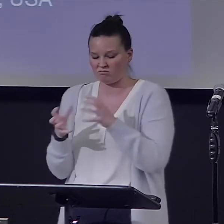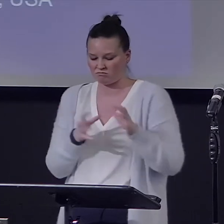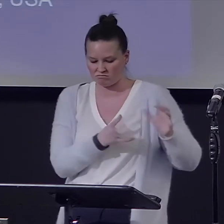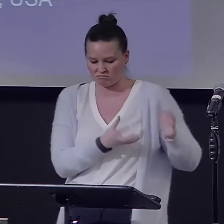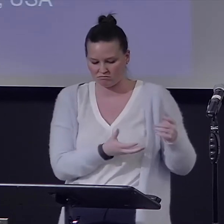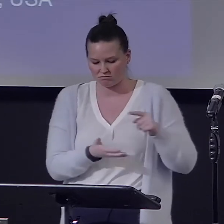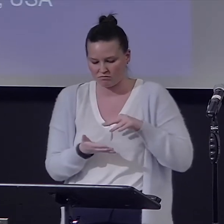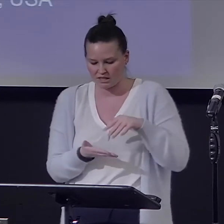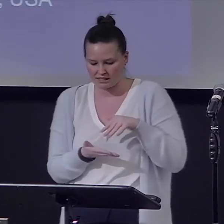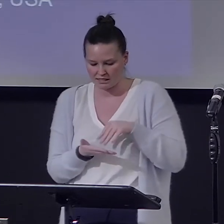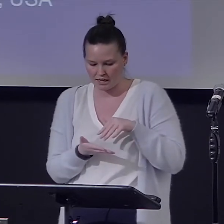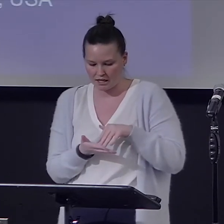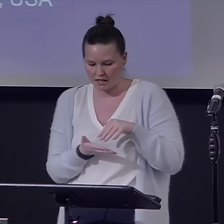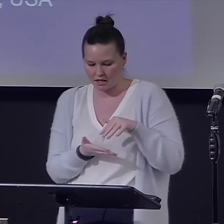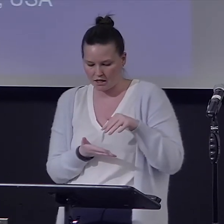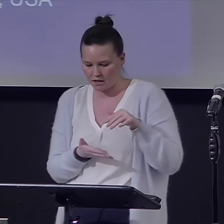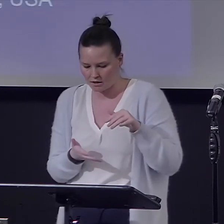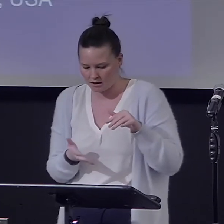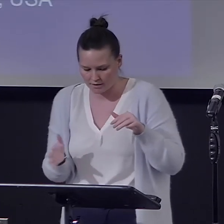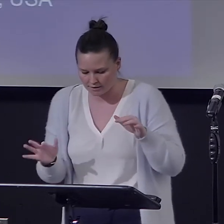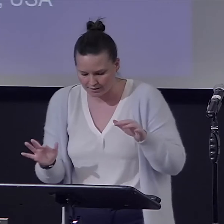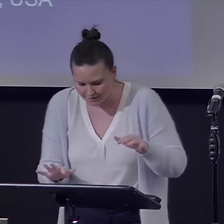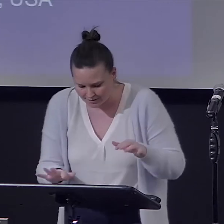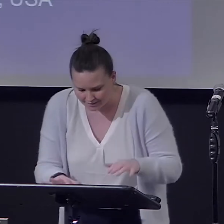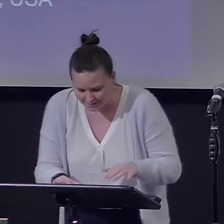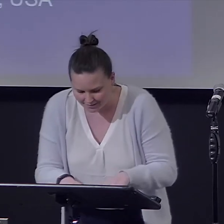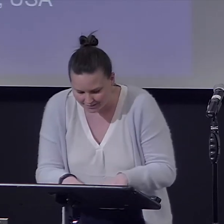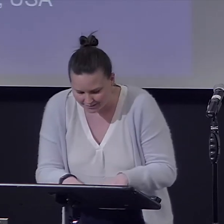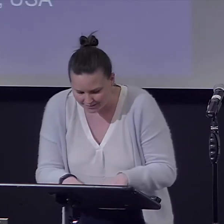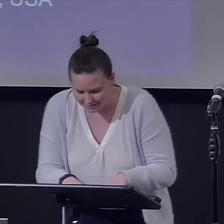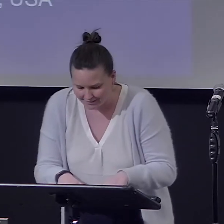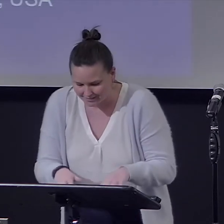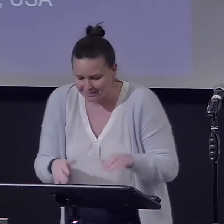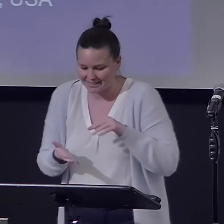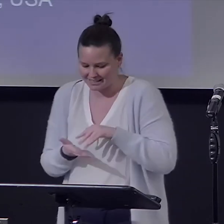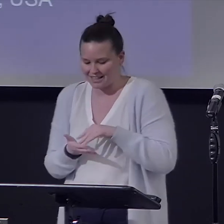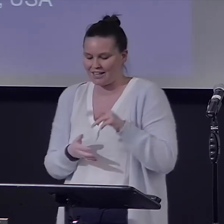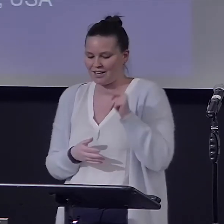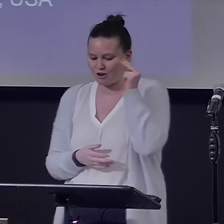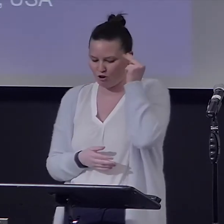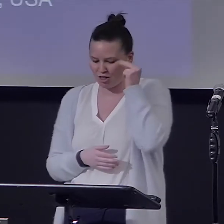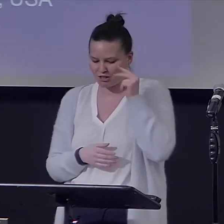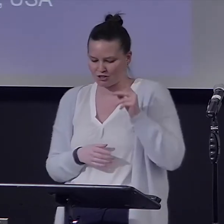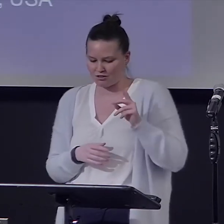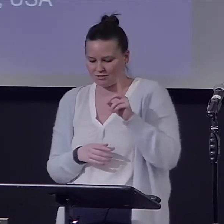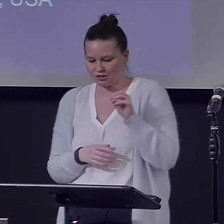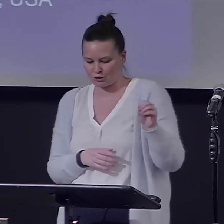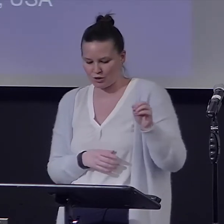part of a conglomerate of centers that research neurological disorders